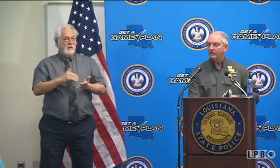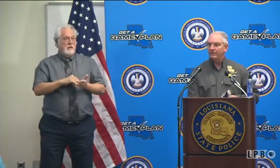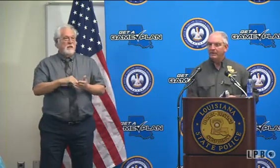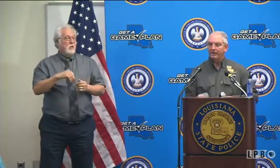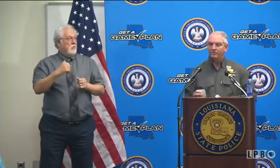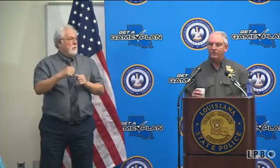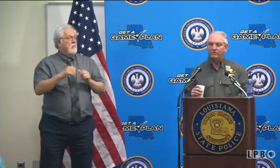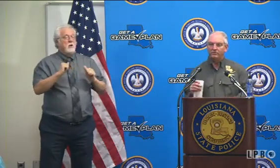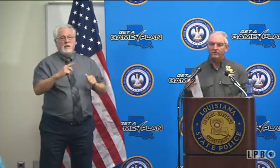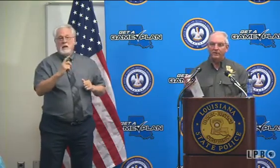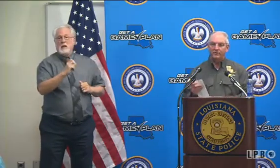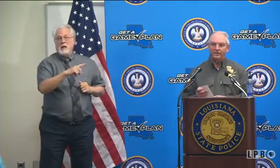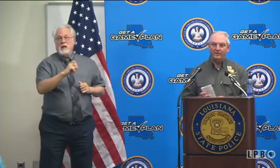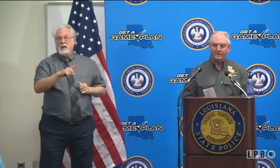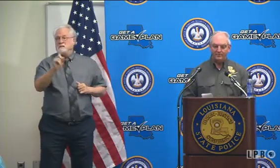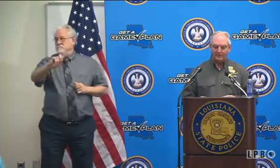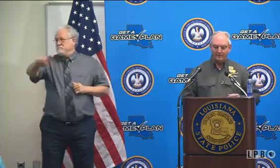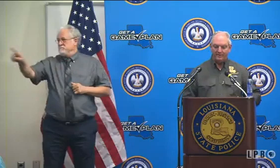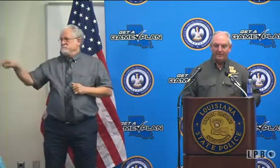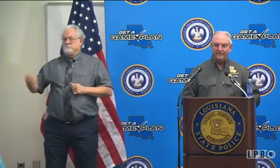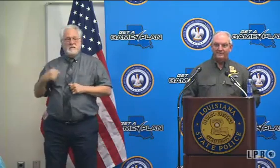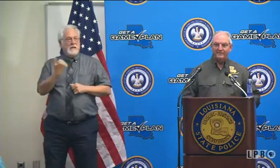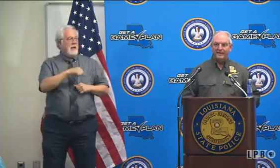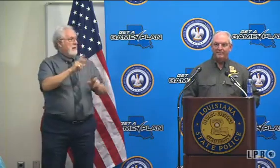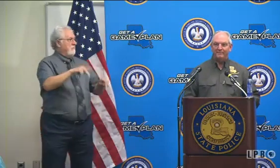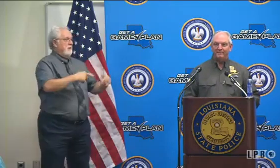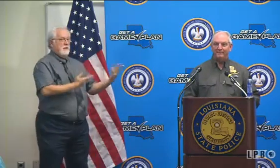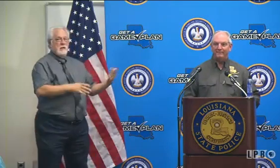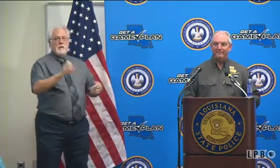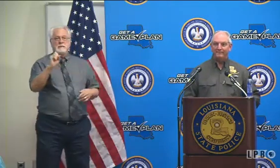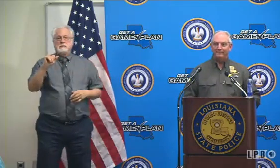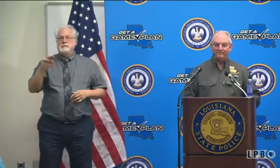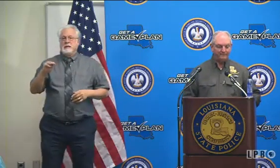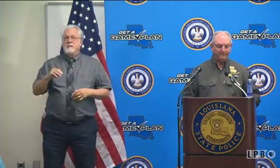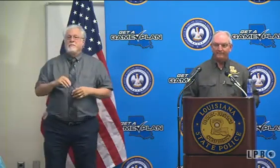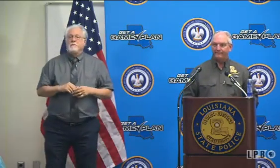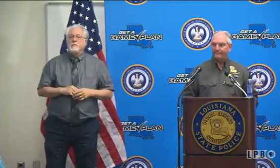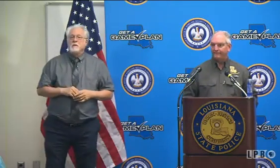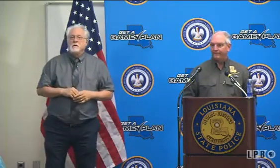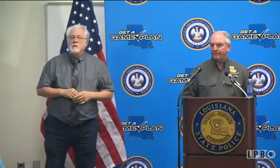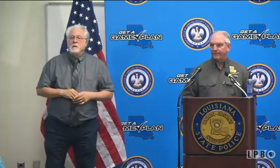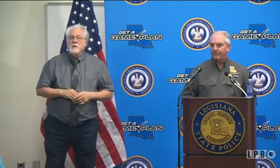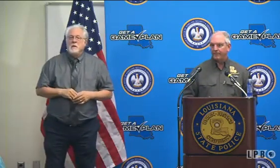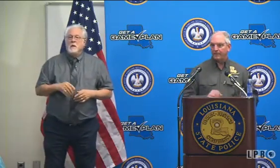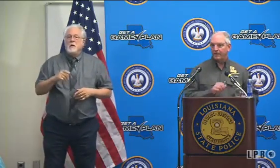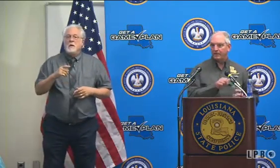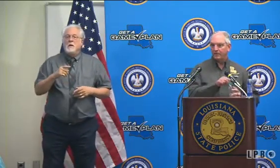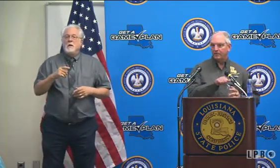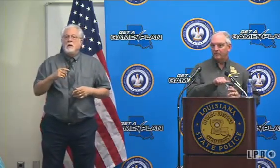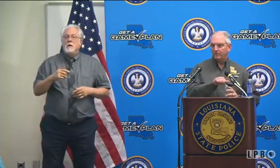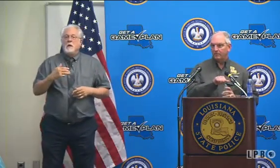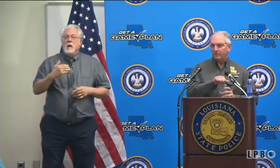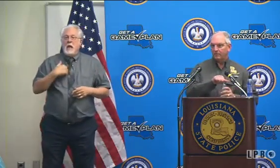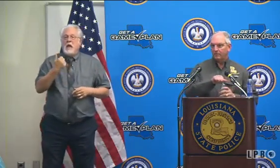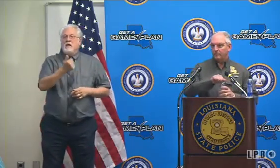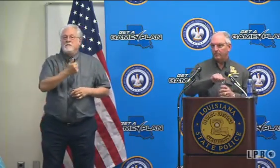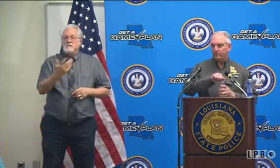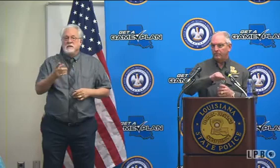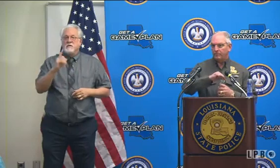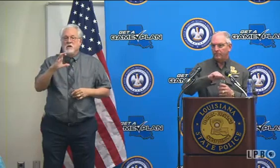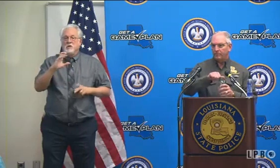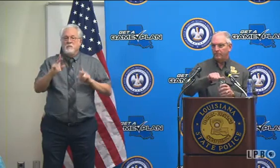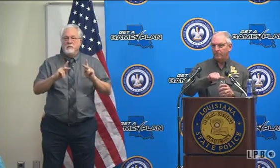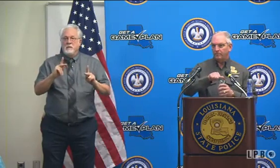remember, you can ask questions of anyone up here. Sam? Yeah, Governor, there are at least several hundred people